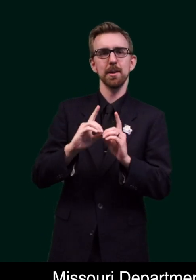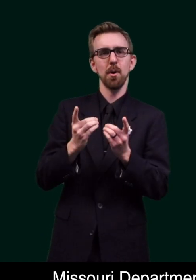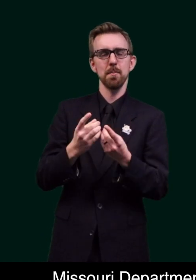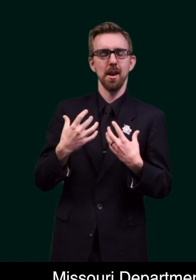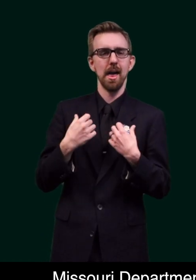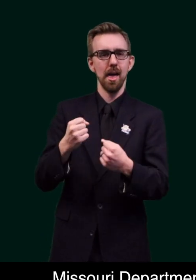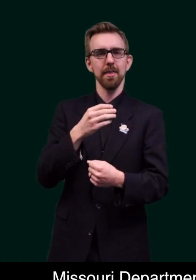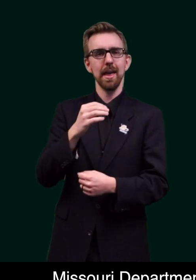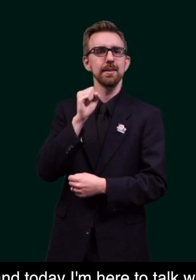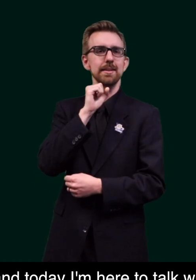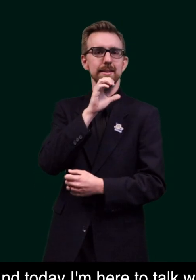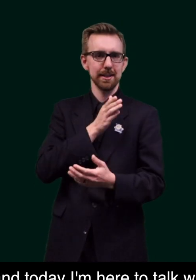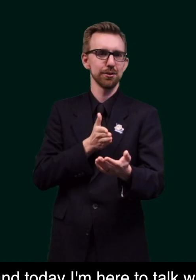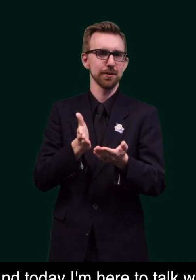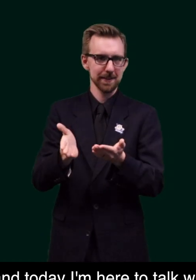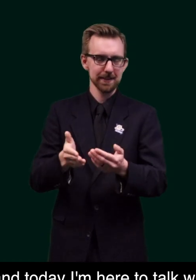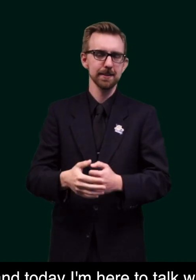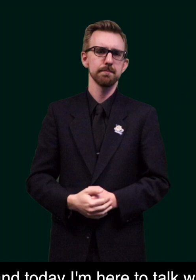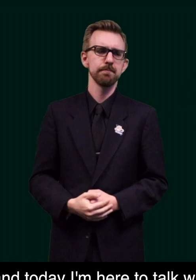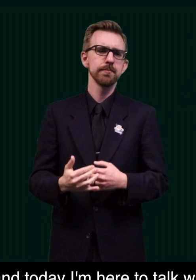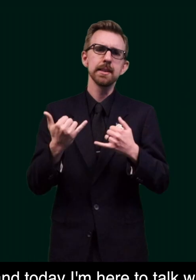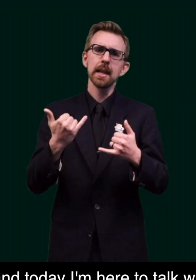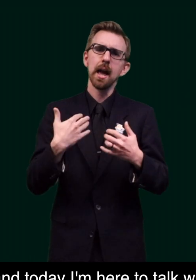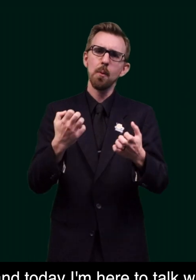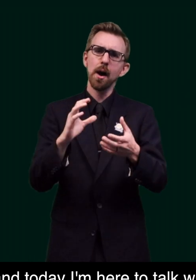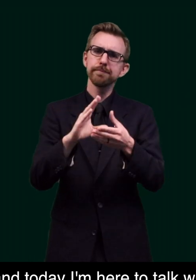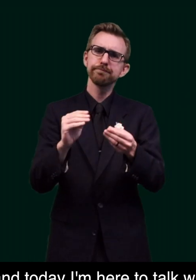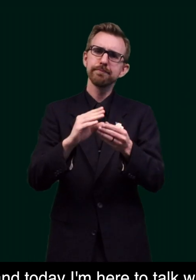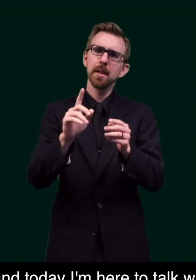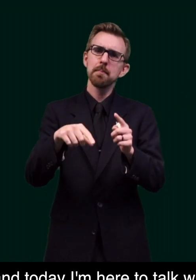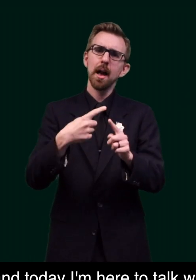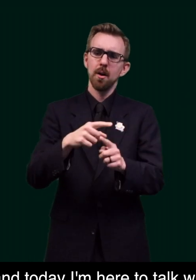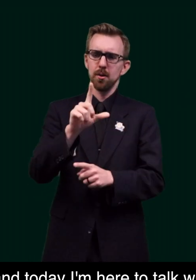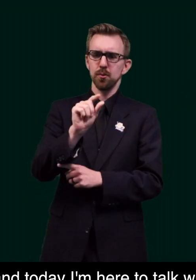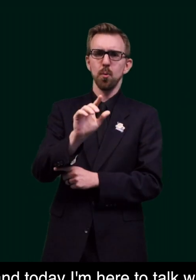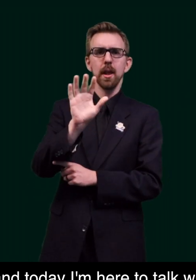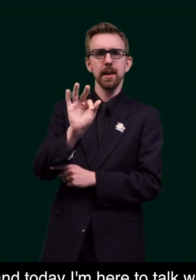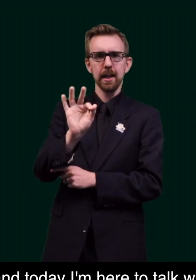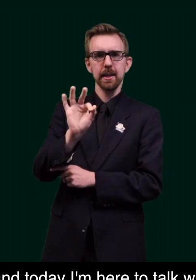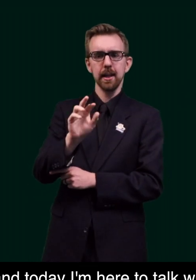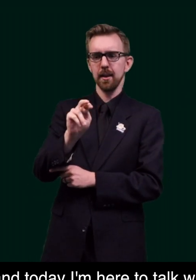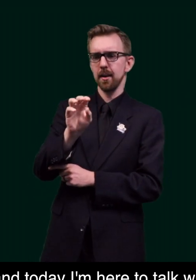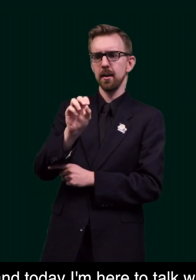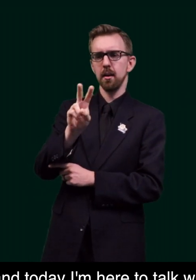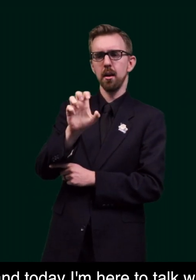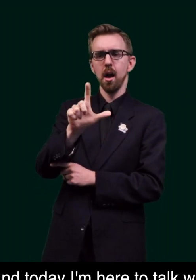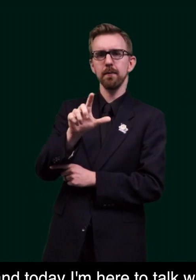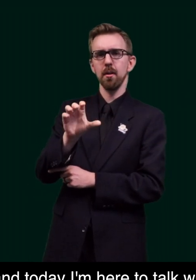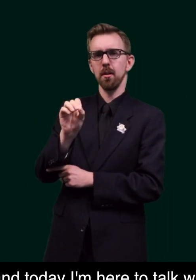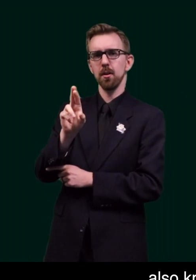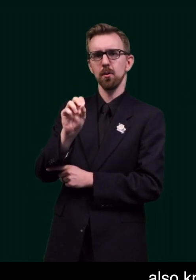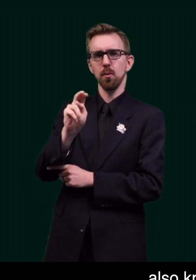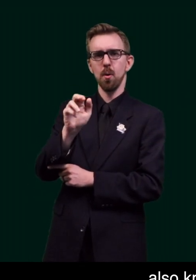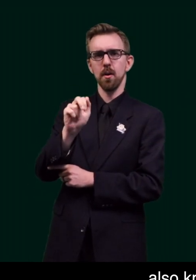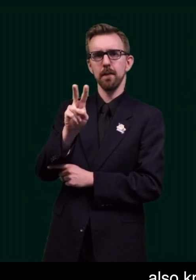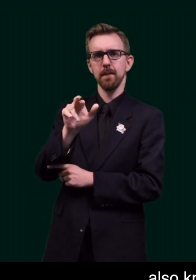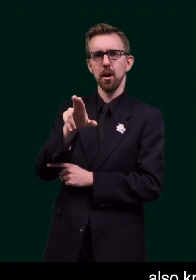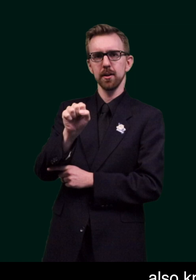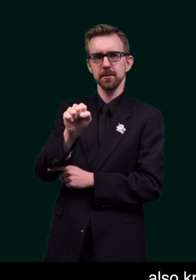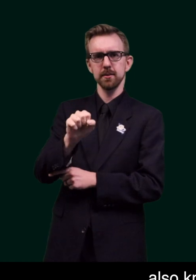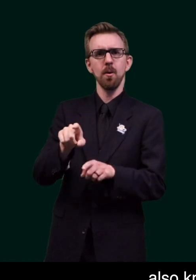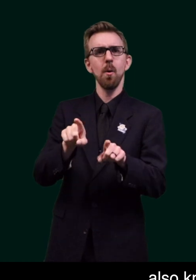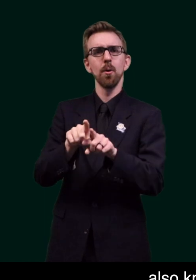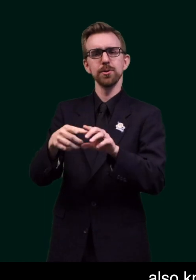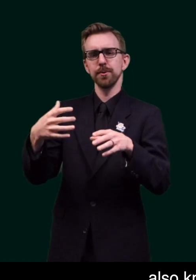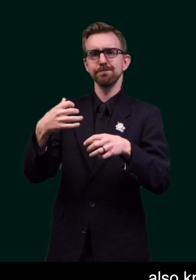Senior Services and today I am here to talk to you about the 2019 novel coronavirus also known as